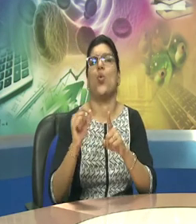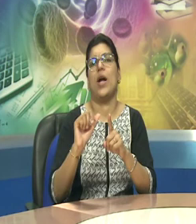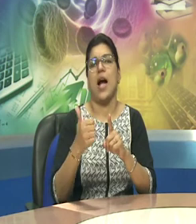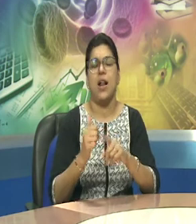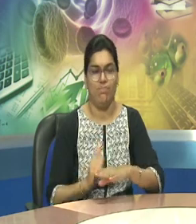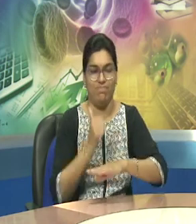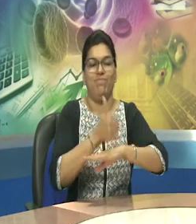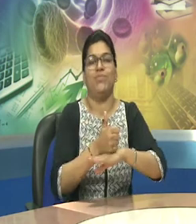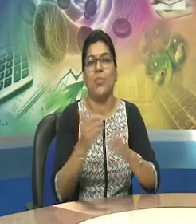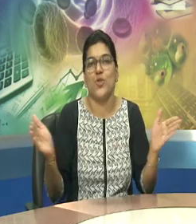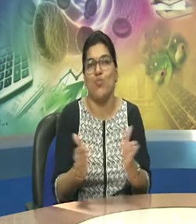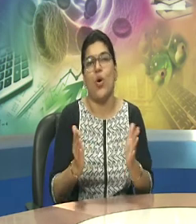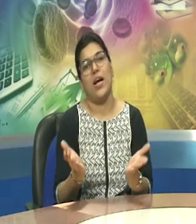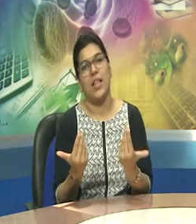easily set up a small business.